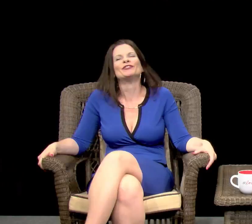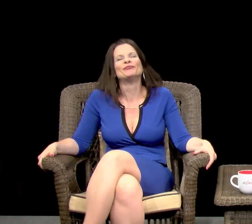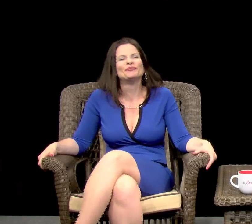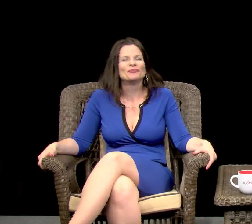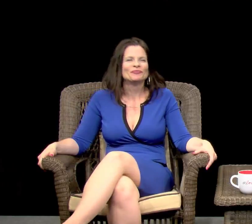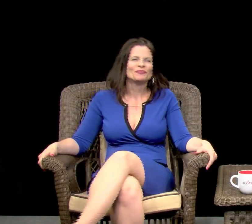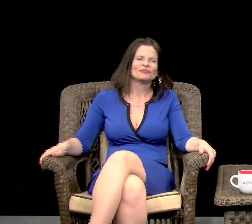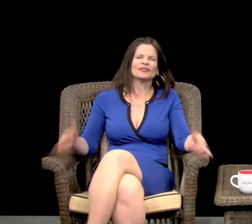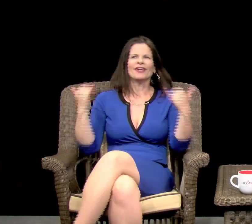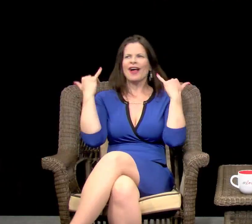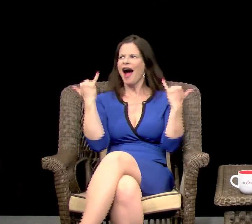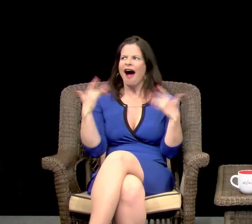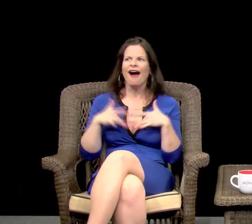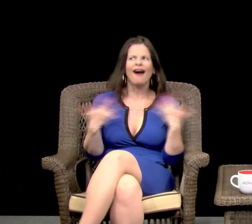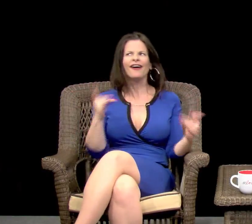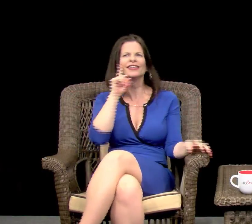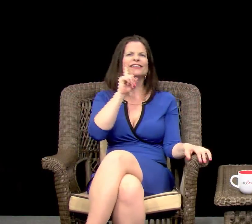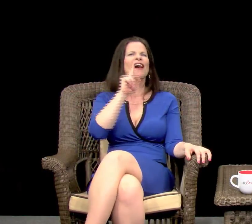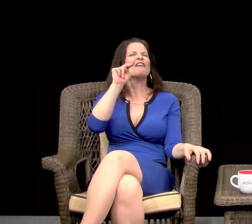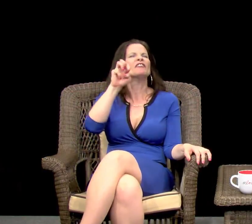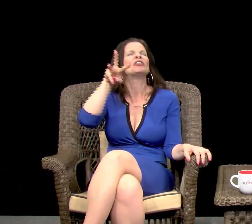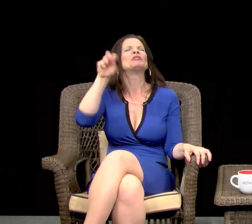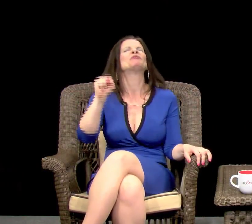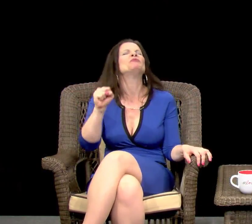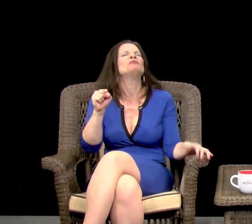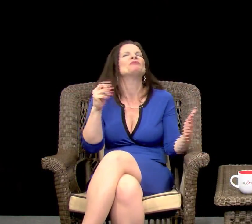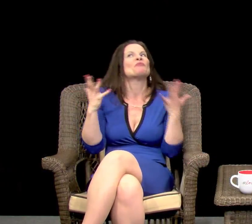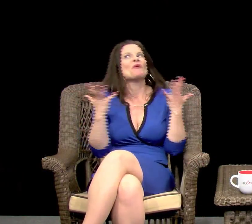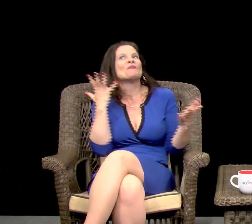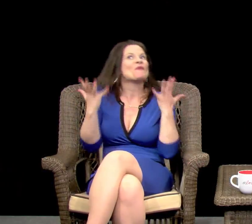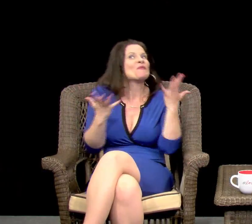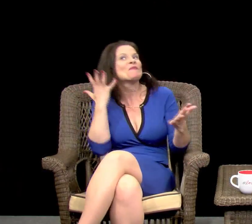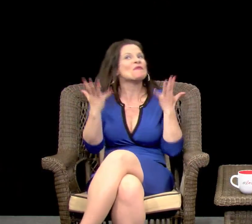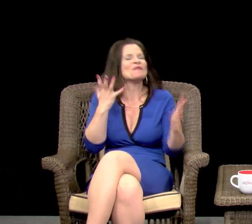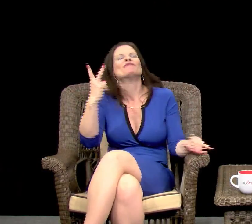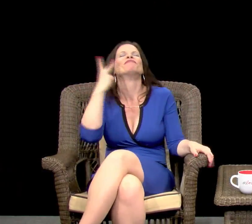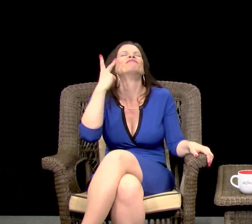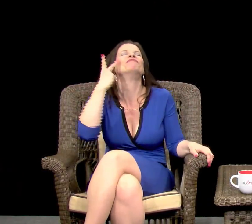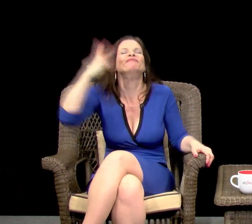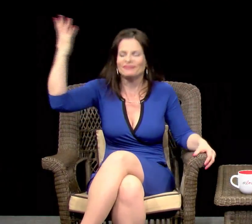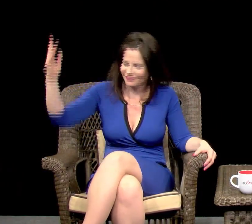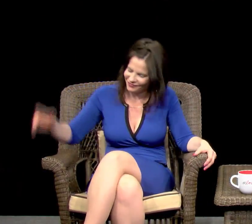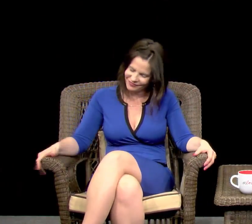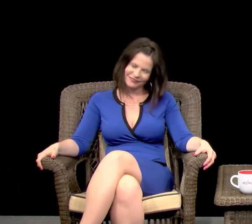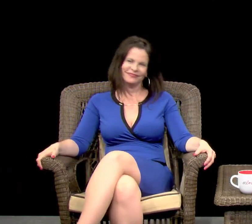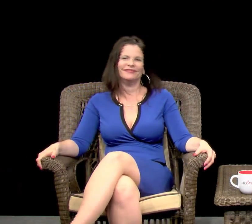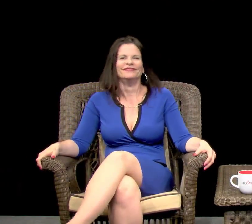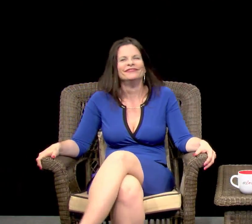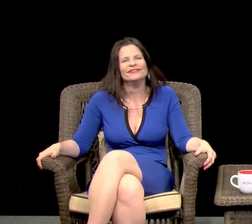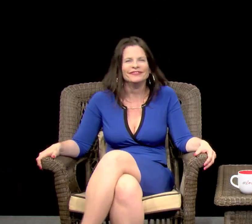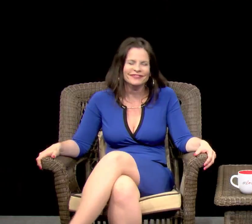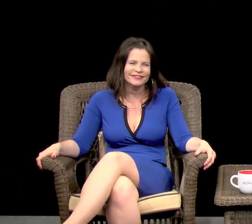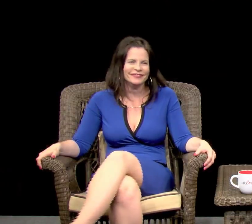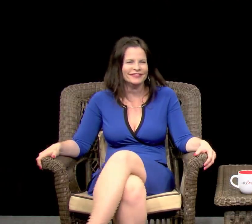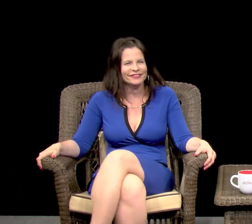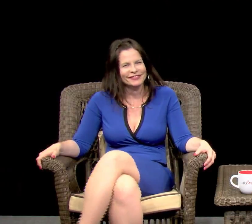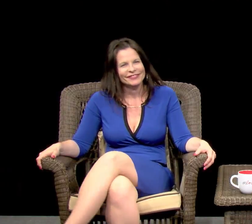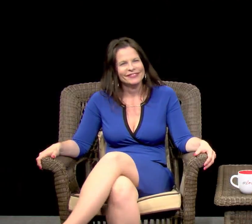to the hearing community as well. So now we have Deaf News. So let's see what we have